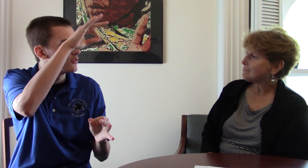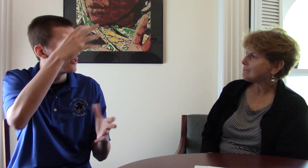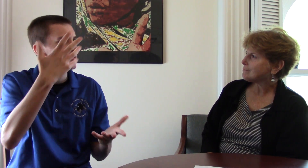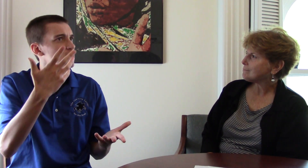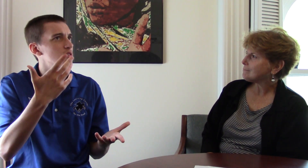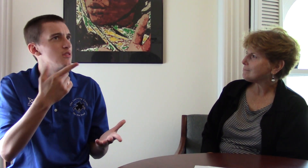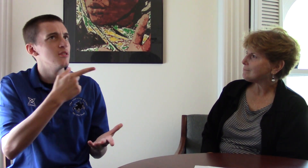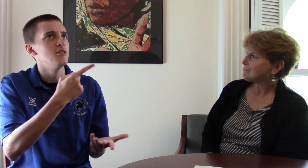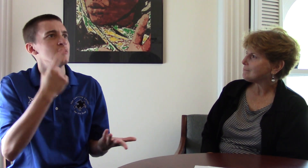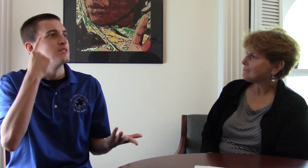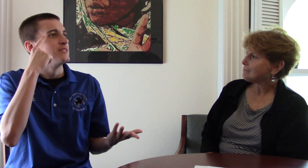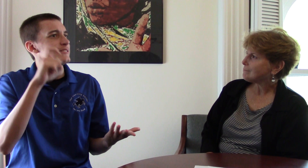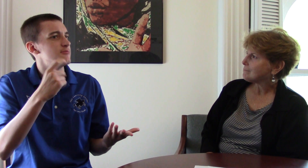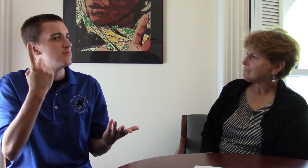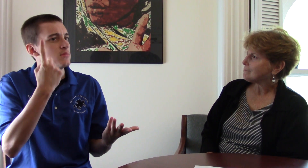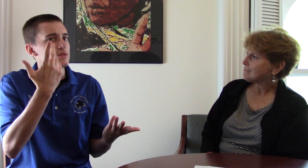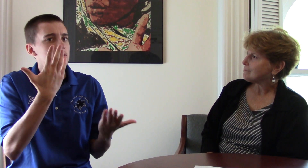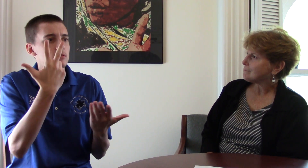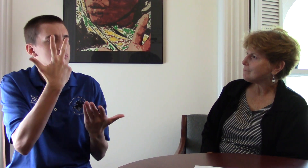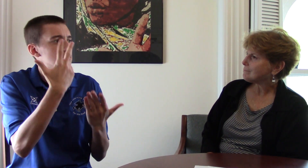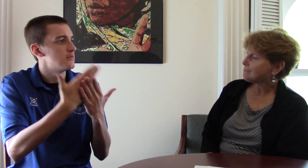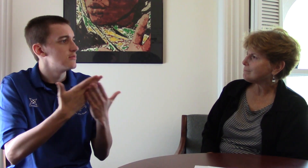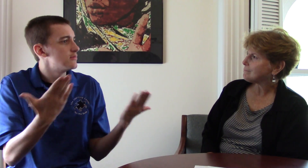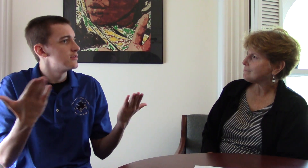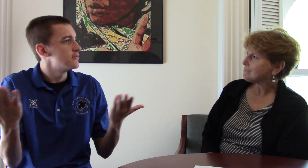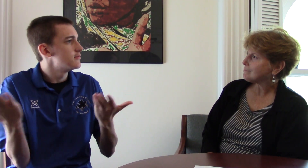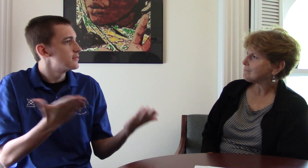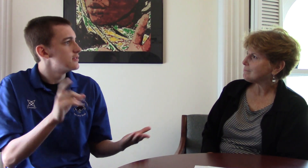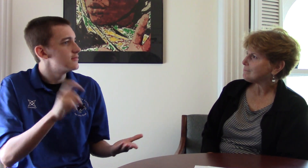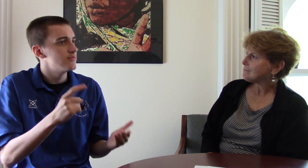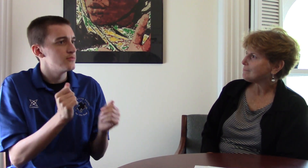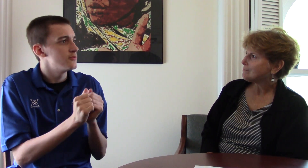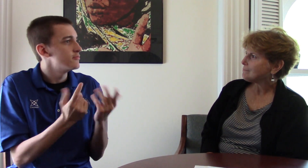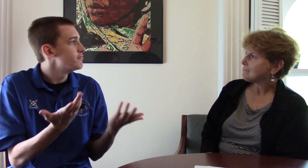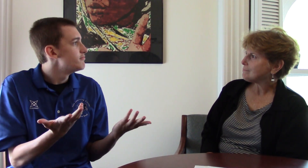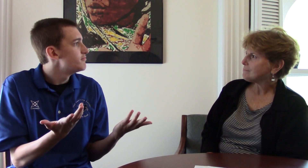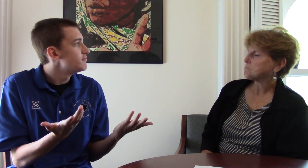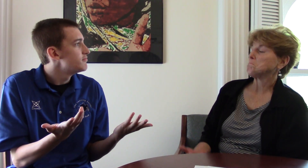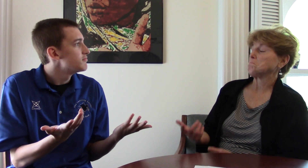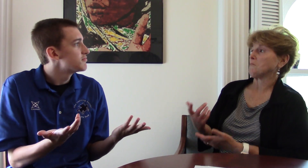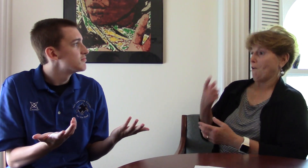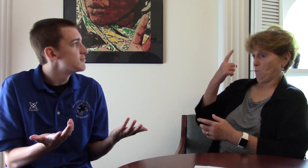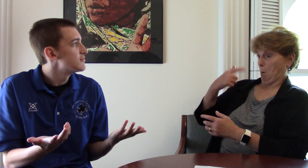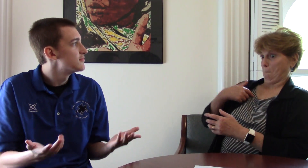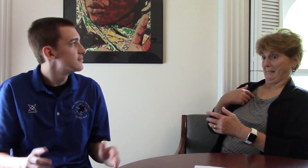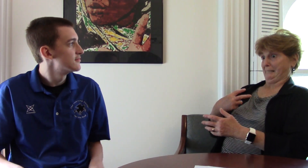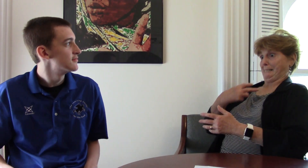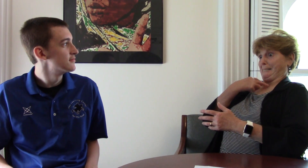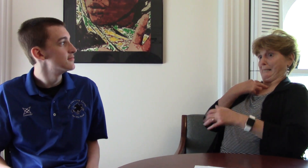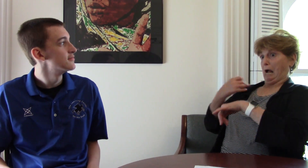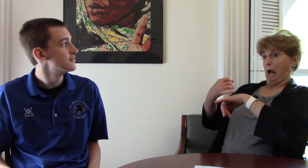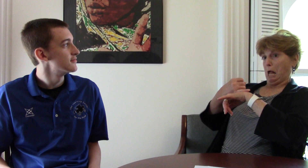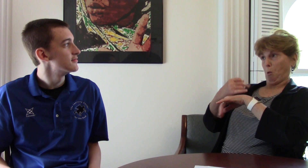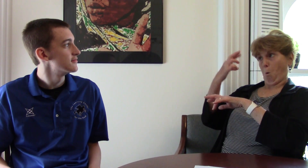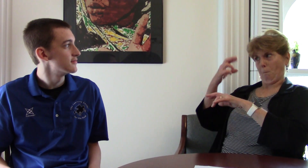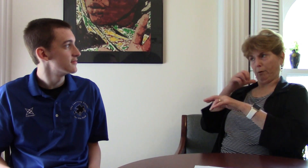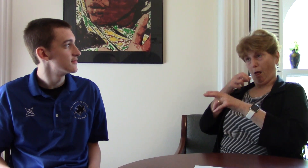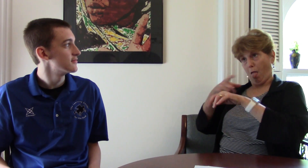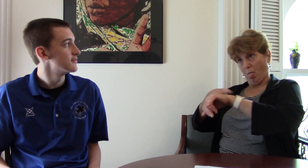Max the Learning Center ghost. What are three things you would want to bring with you? Wow so if I were